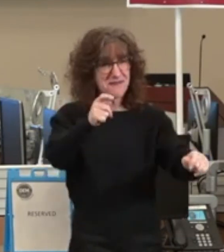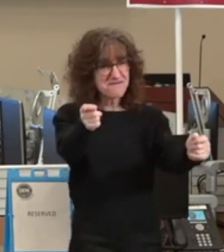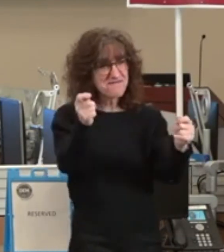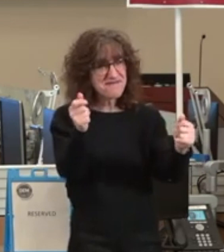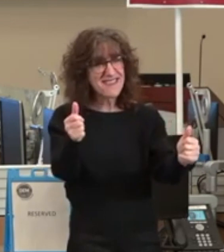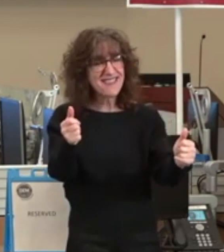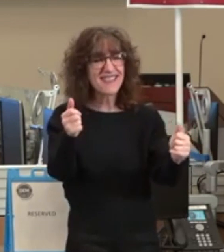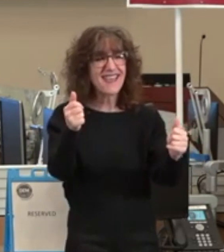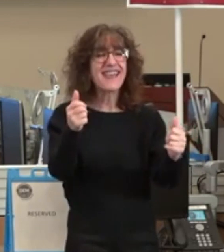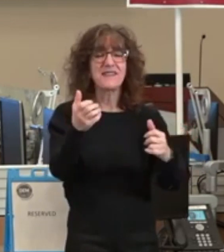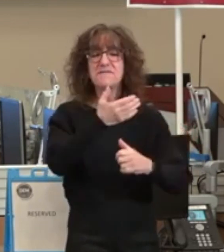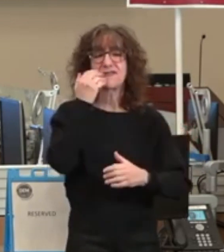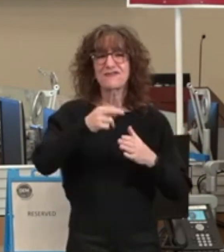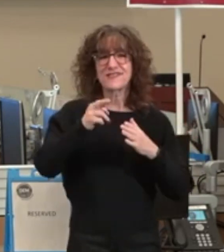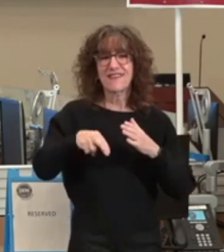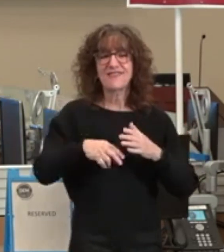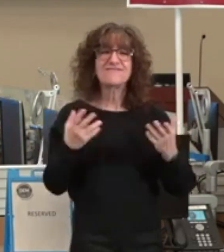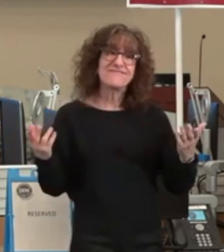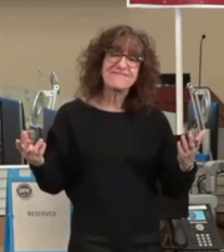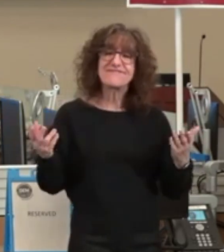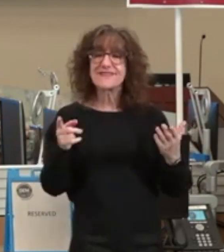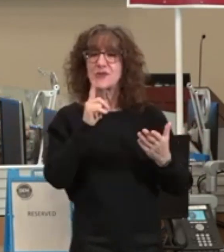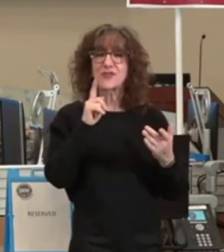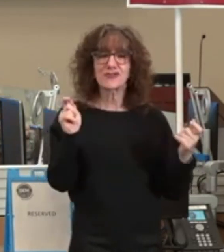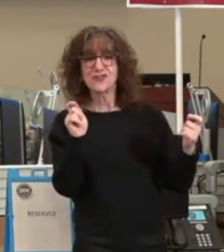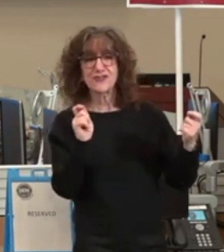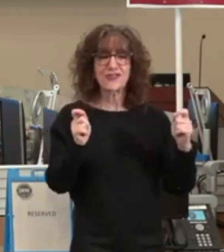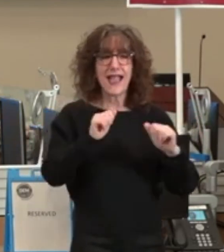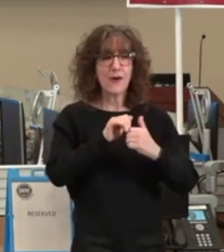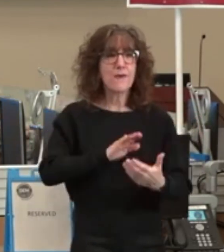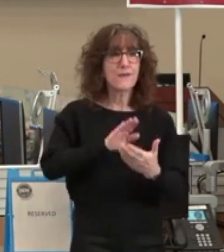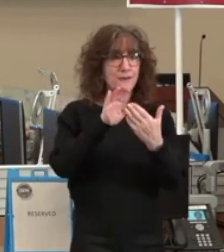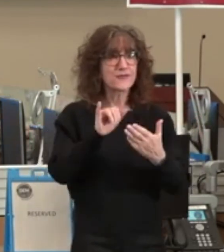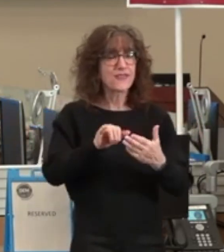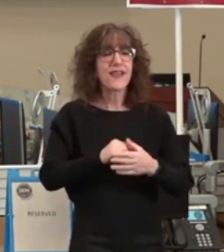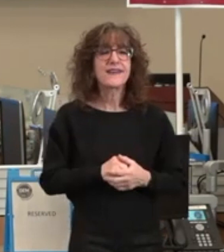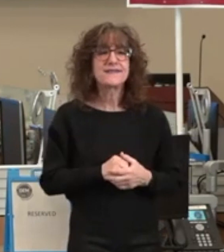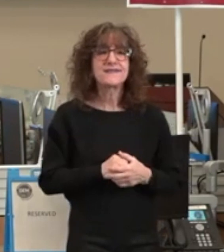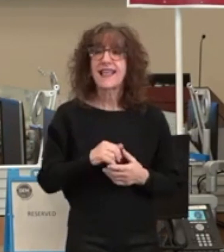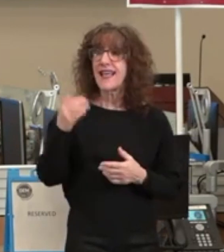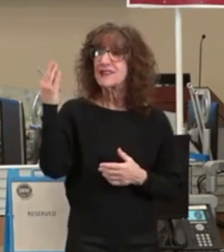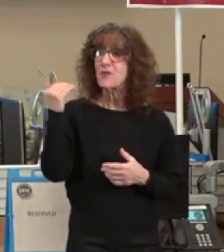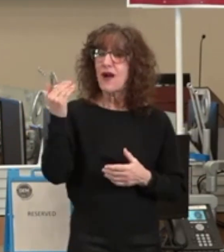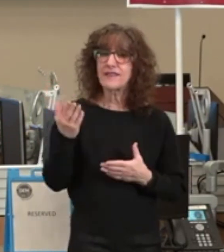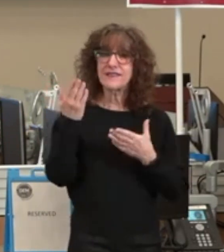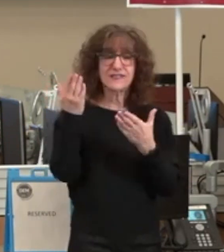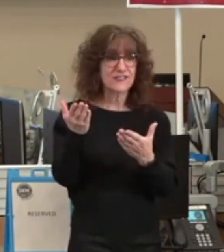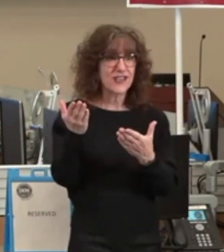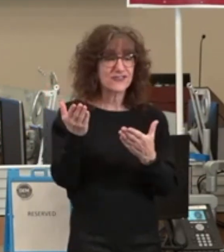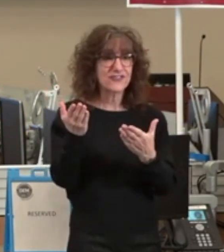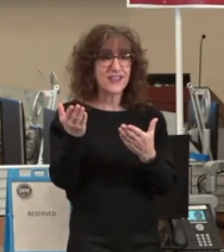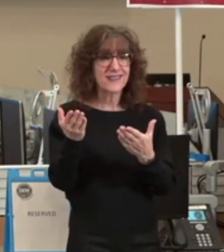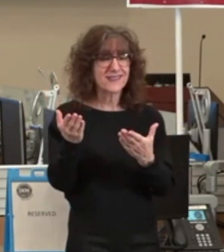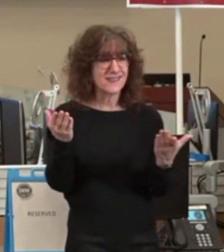and they got a much better result. And so it really is just changing the approach to it. And that's why the suggestion has been made